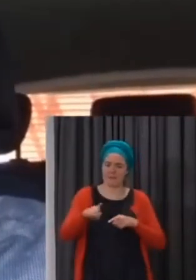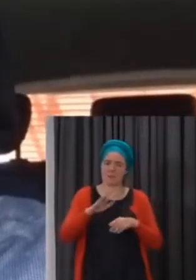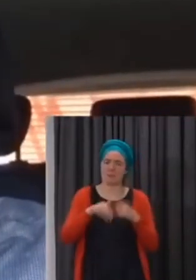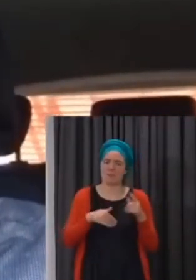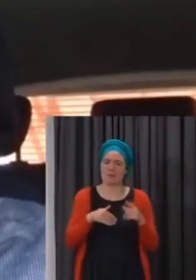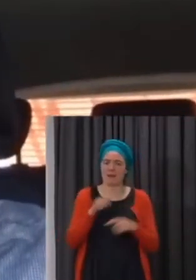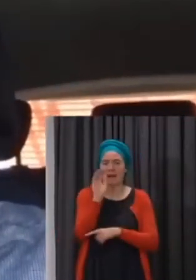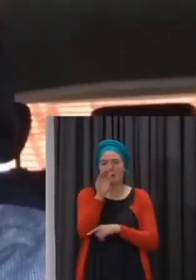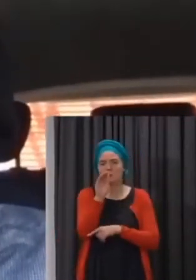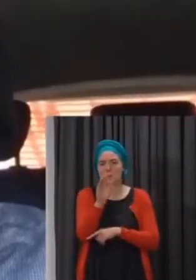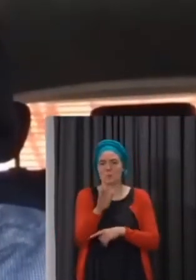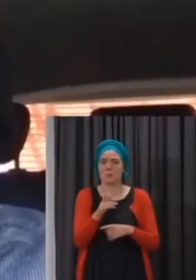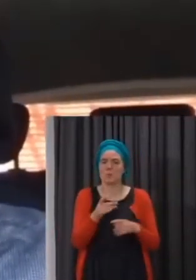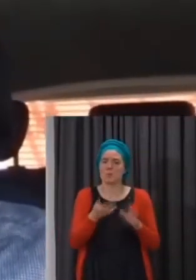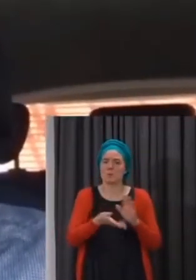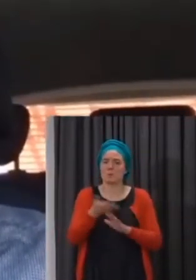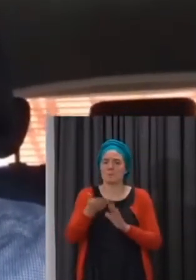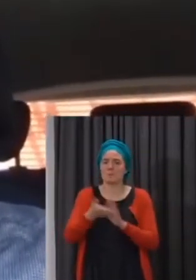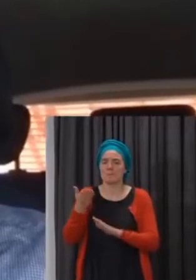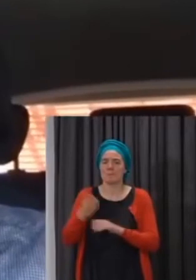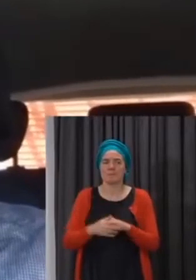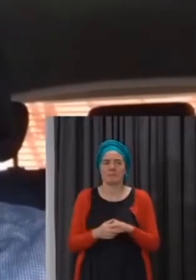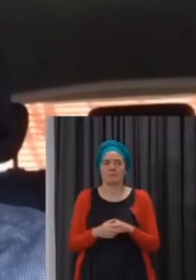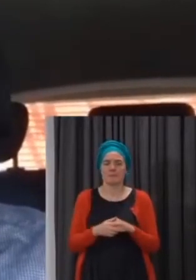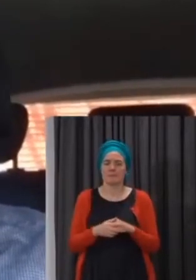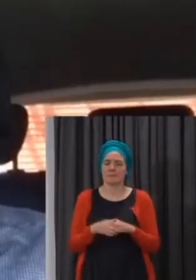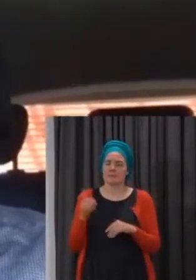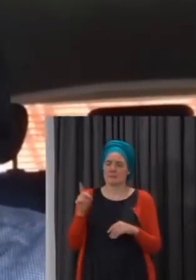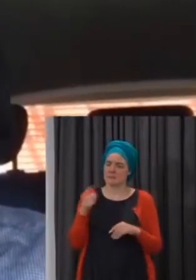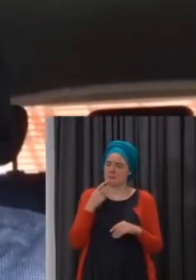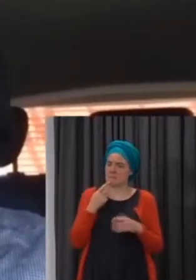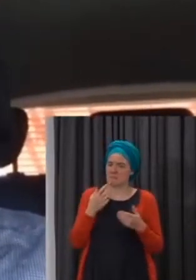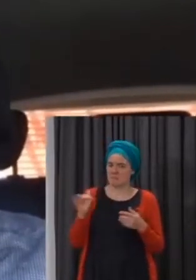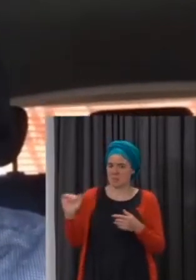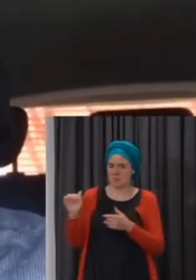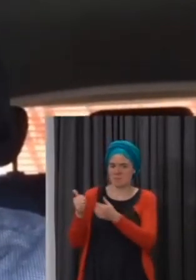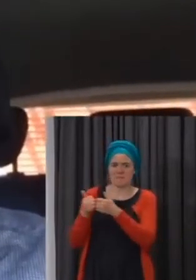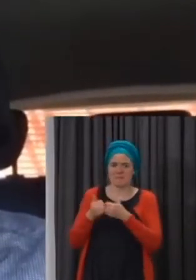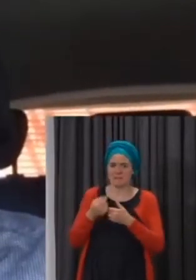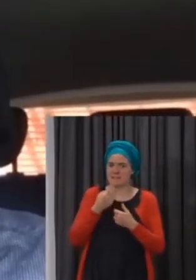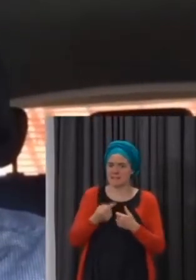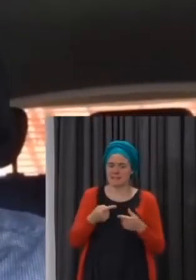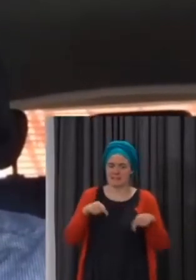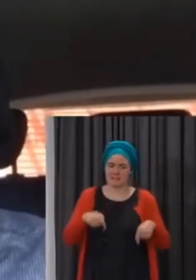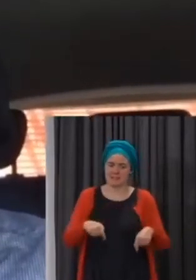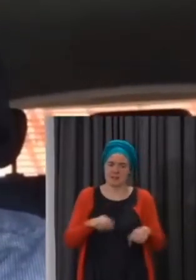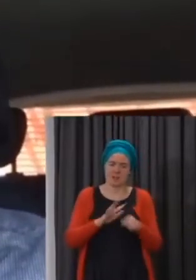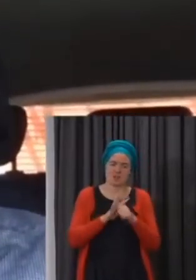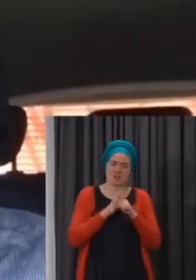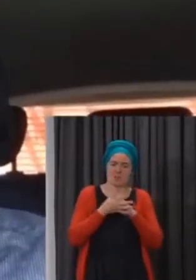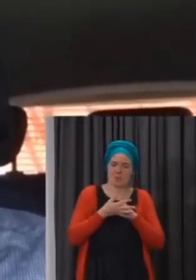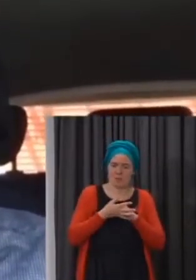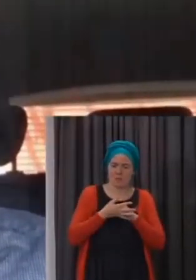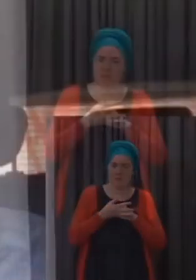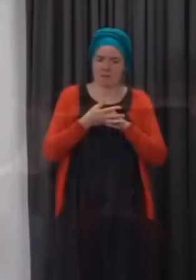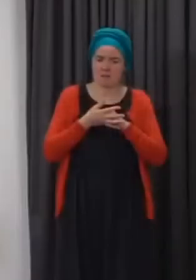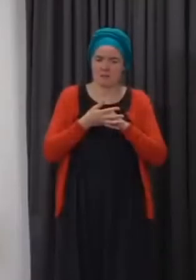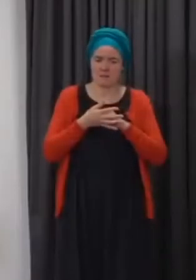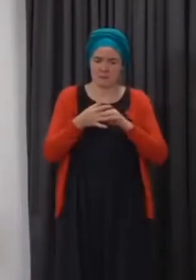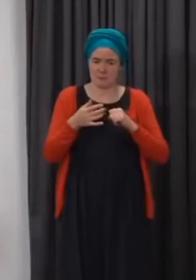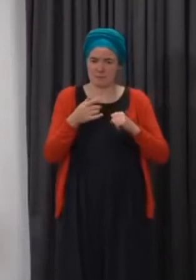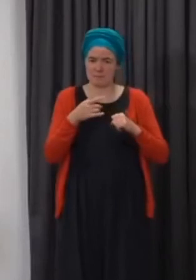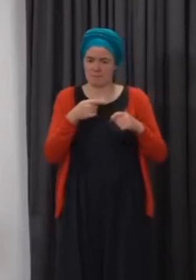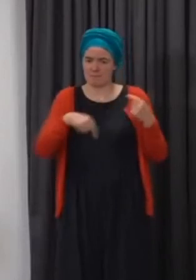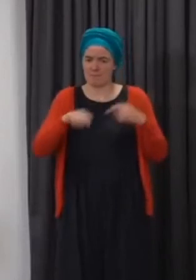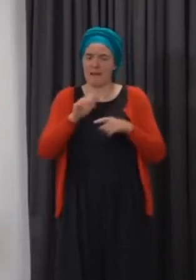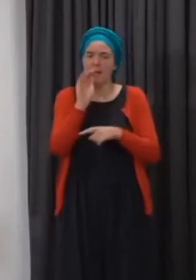that coronavirus doesn't live for very long, maybe a matter of minutes outdoors? There's